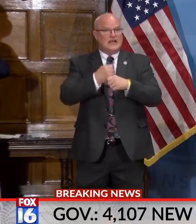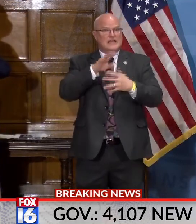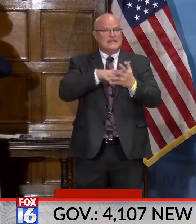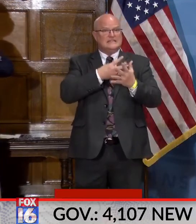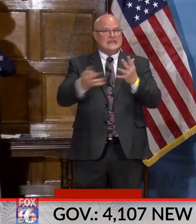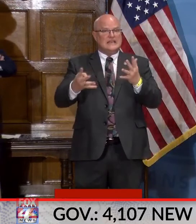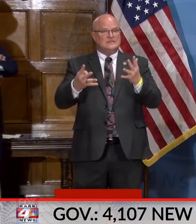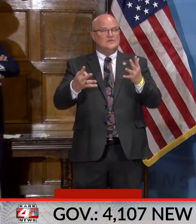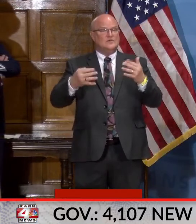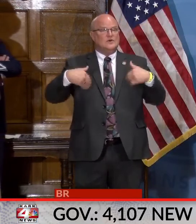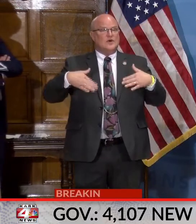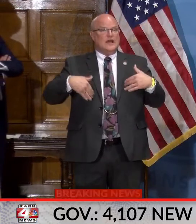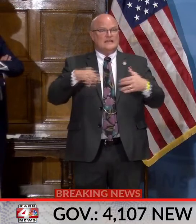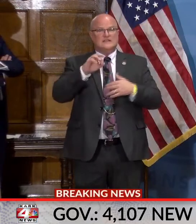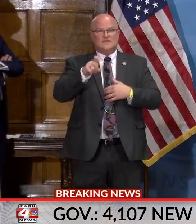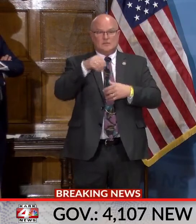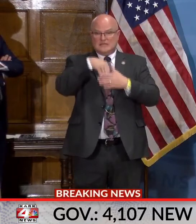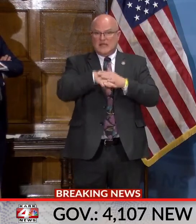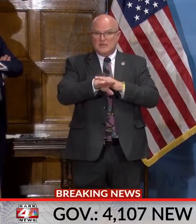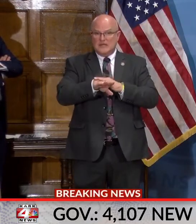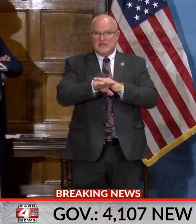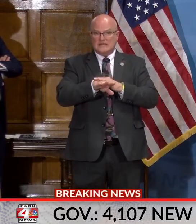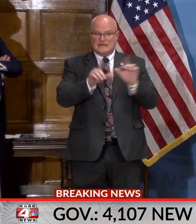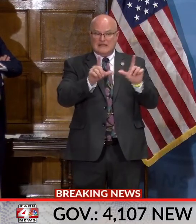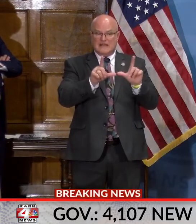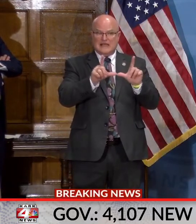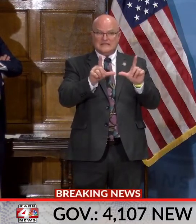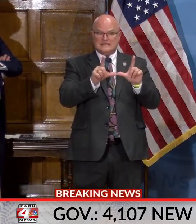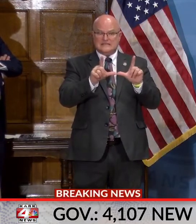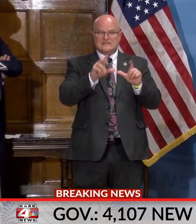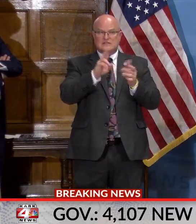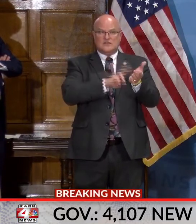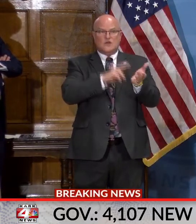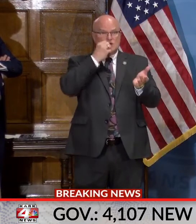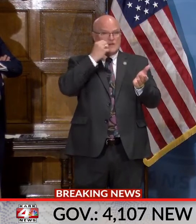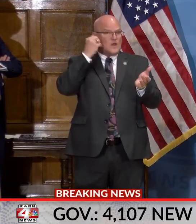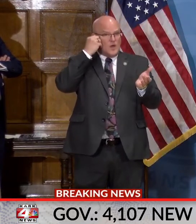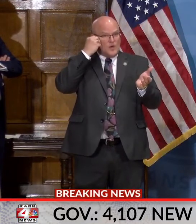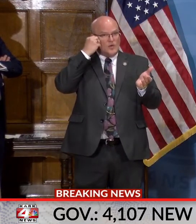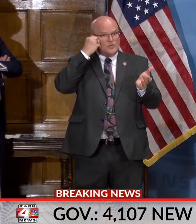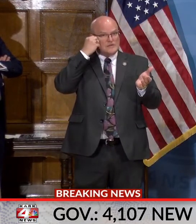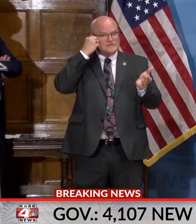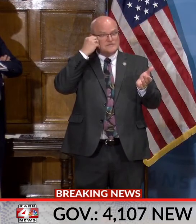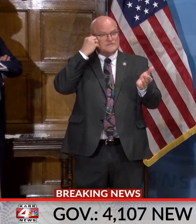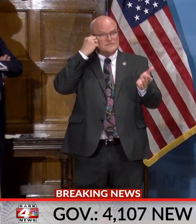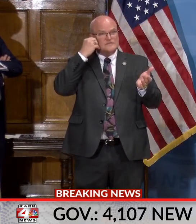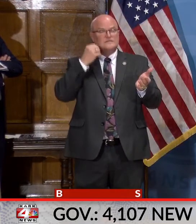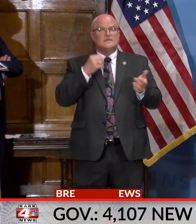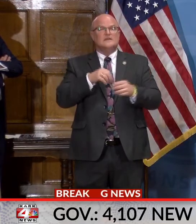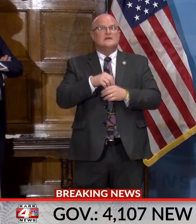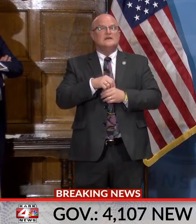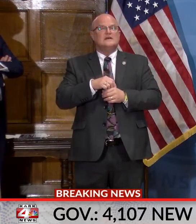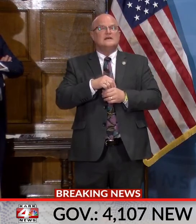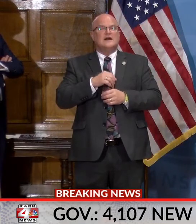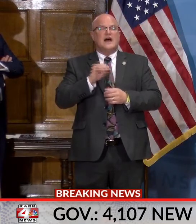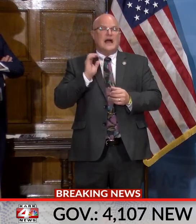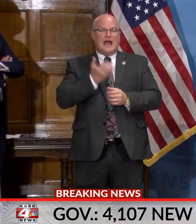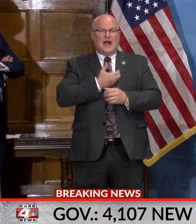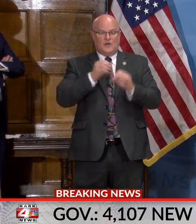made yet or has a pharmacy to come in, if it's a licensed facility that's a residential care, assisted living, or long-term care,